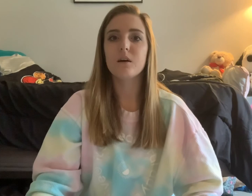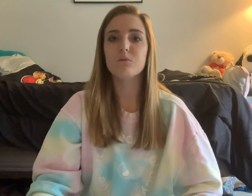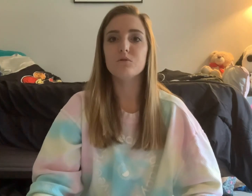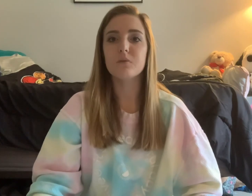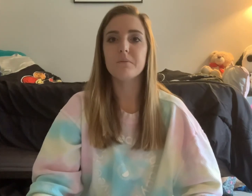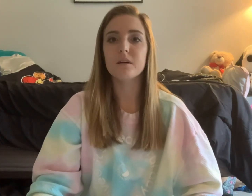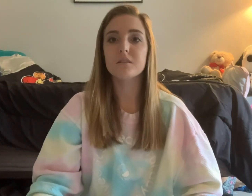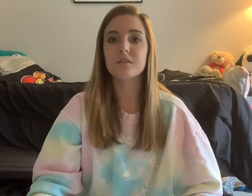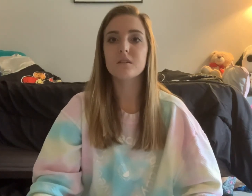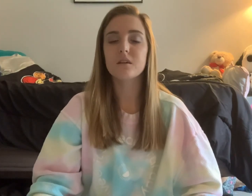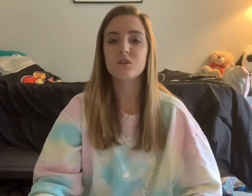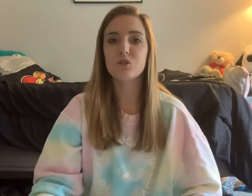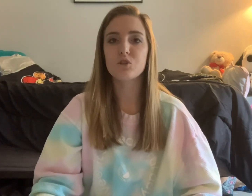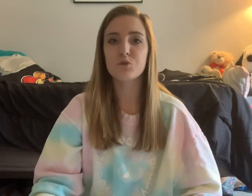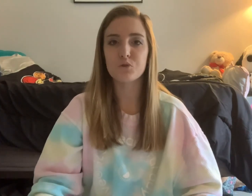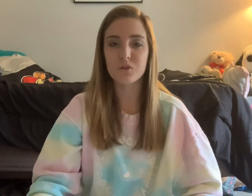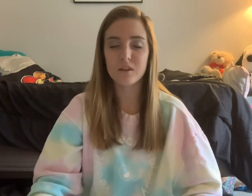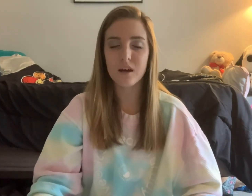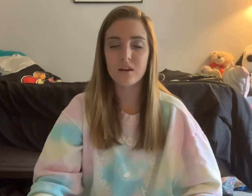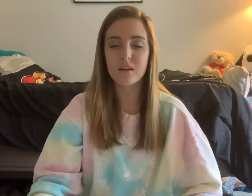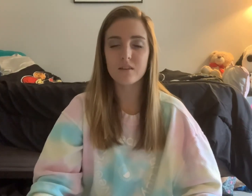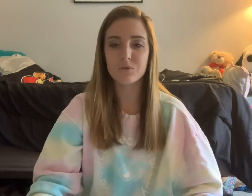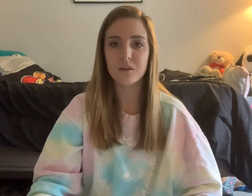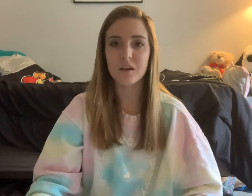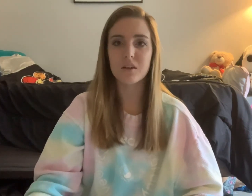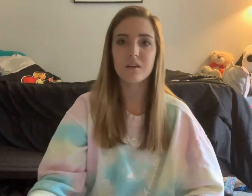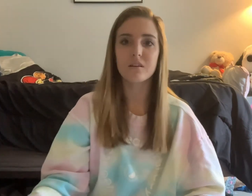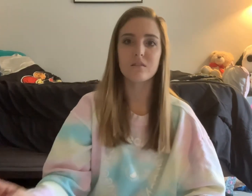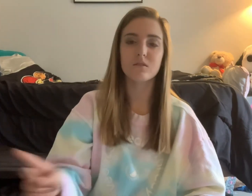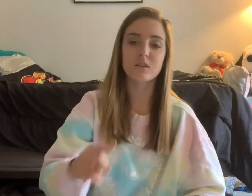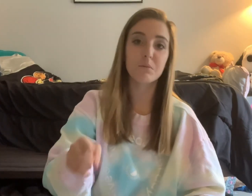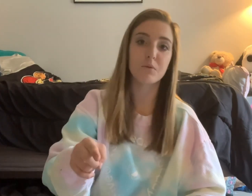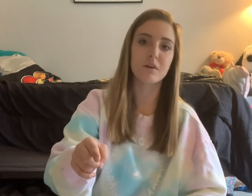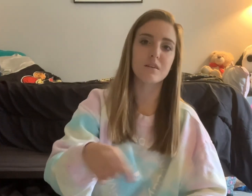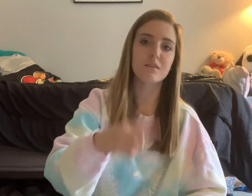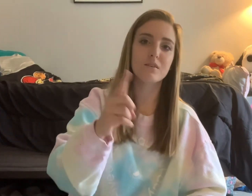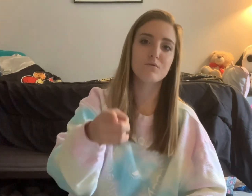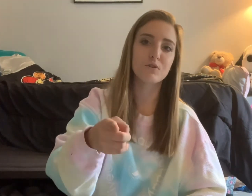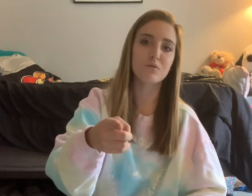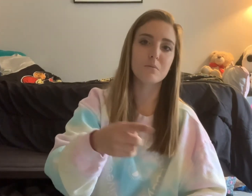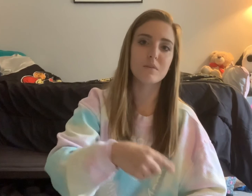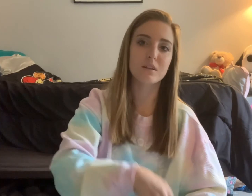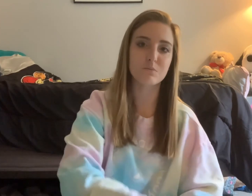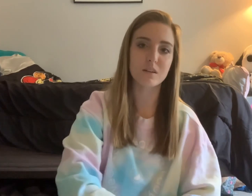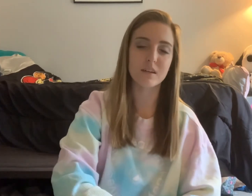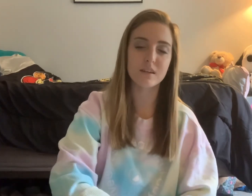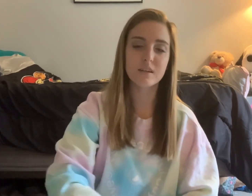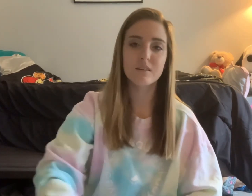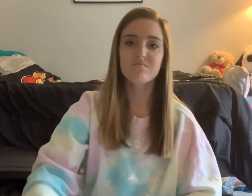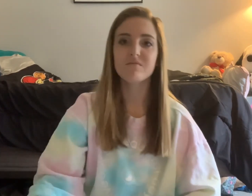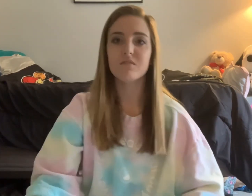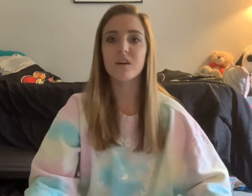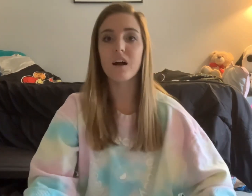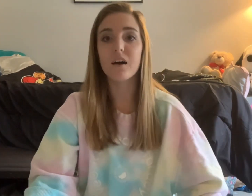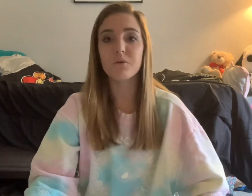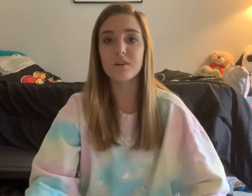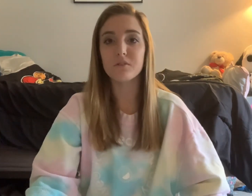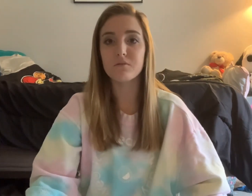do my best to learn that this weekend or this coming weekend for you next Monday. If not, I will definitely find